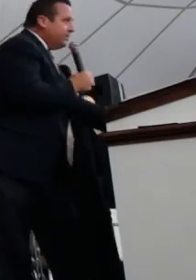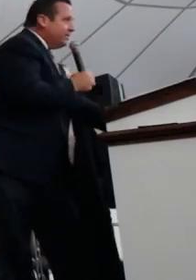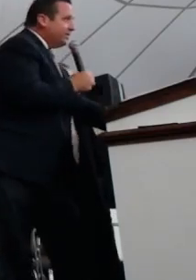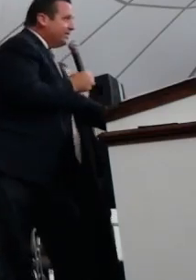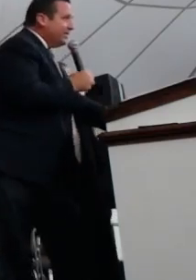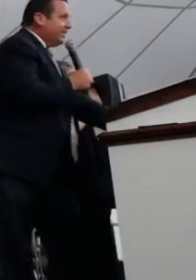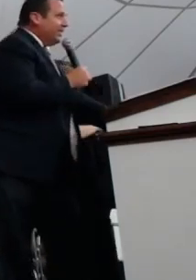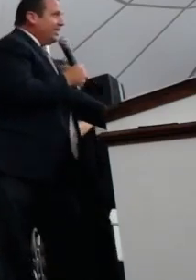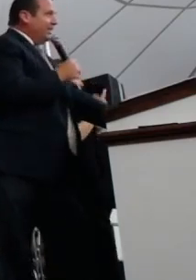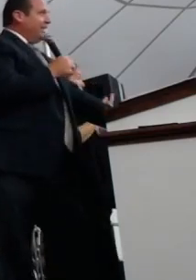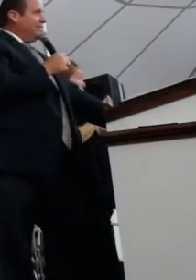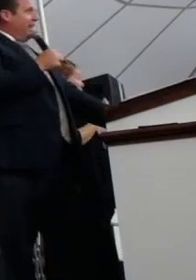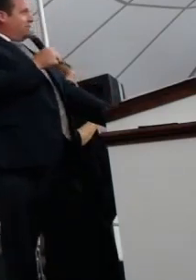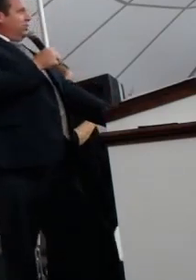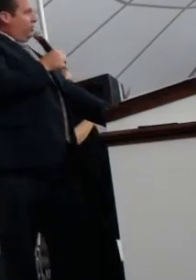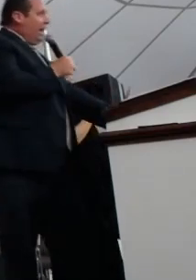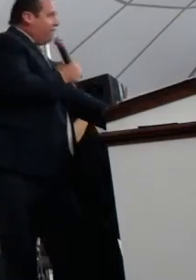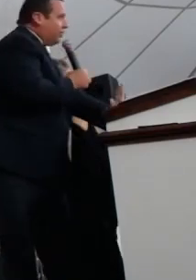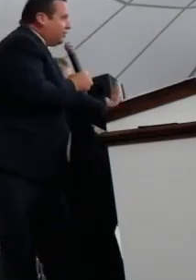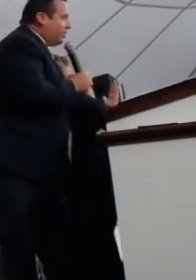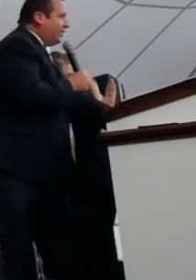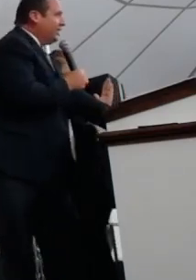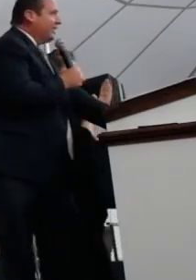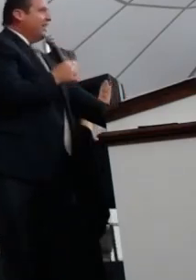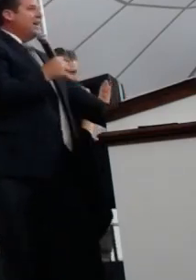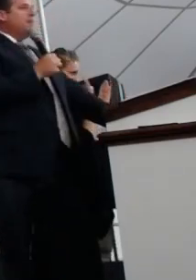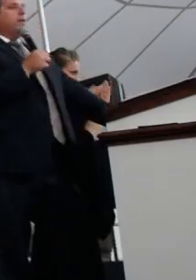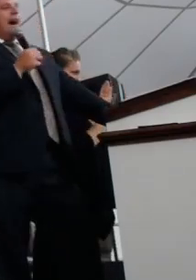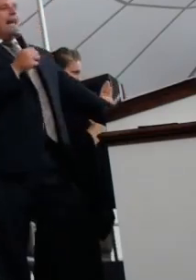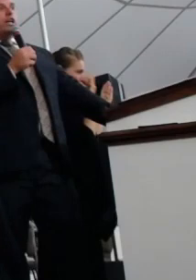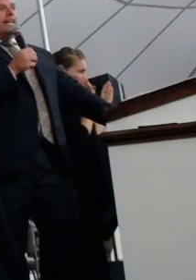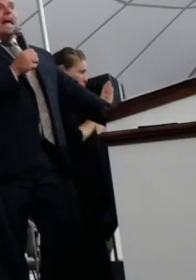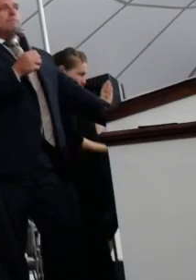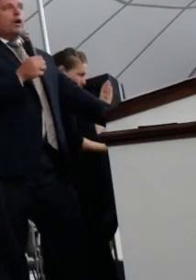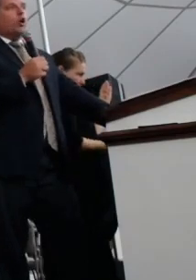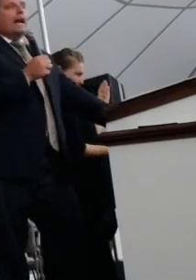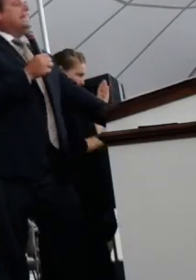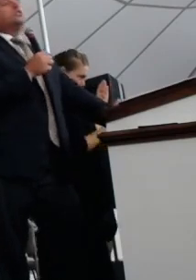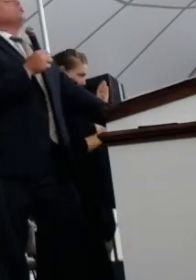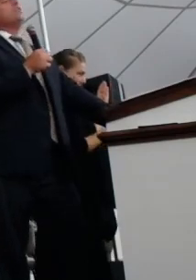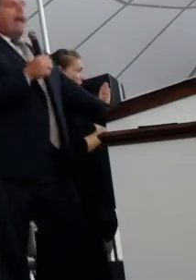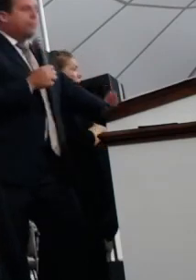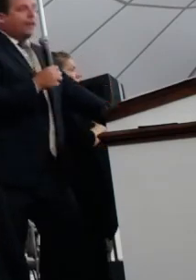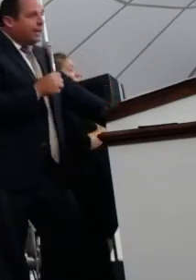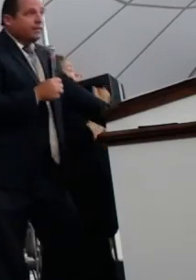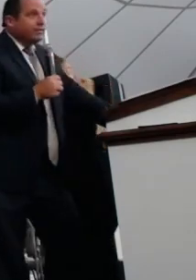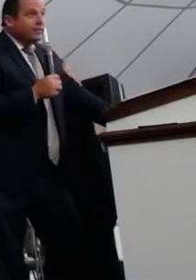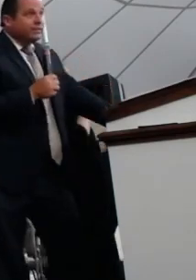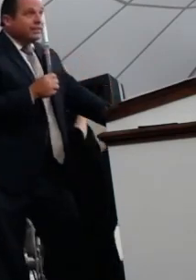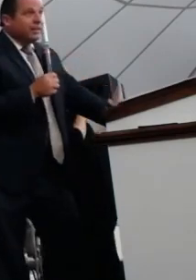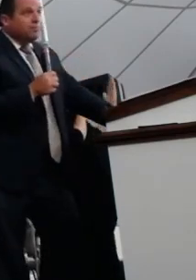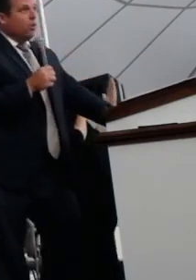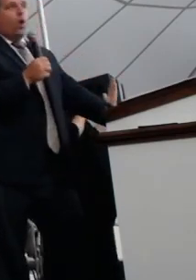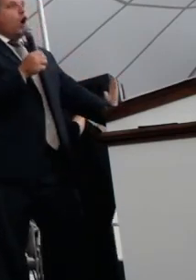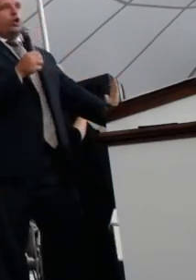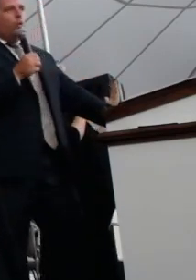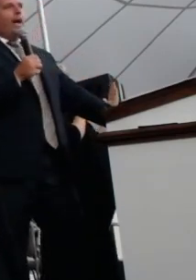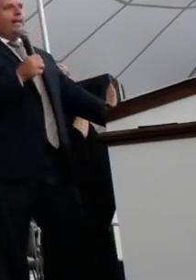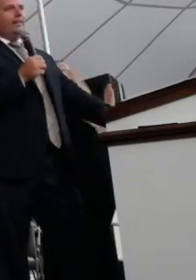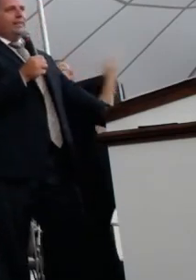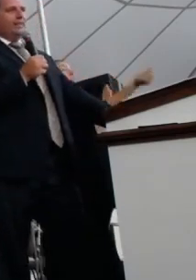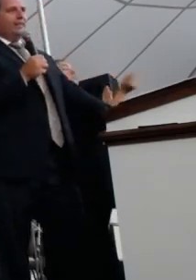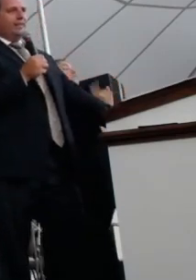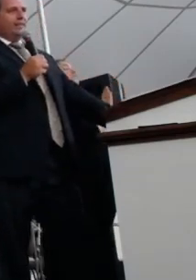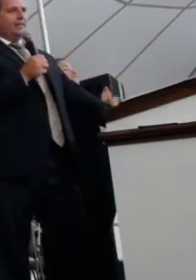morning. Takes a little effort. But if I look in that mirror and I do nothing but walk